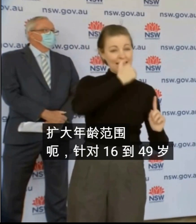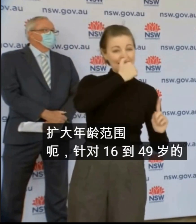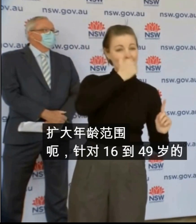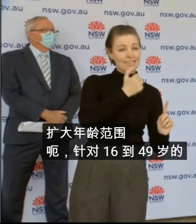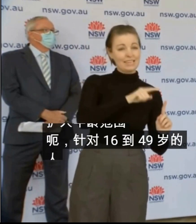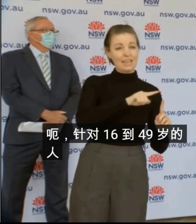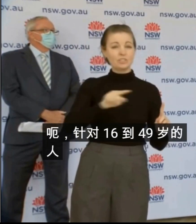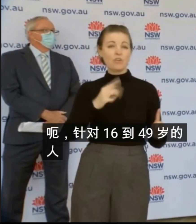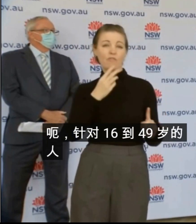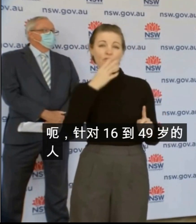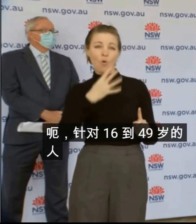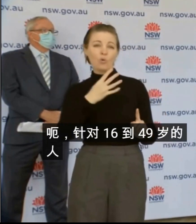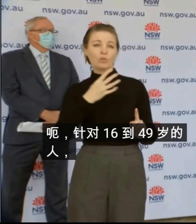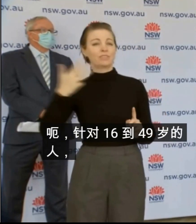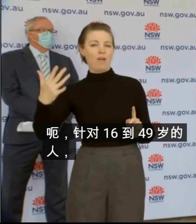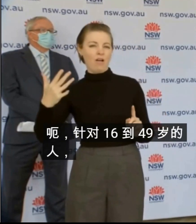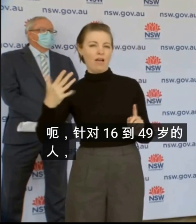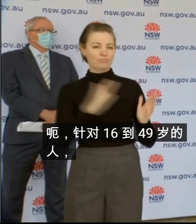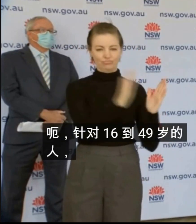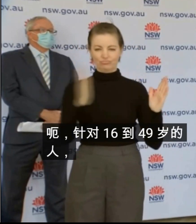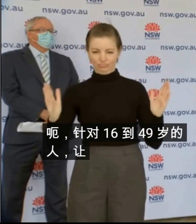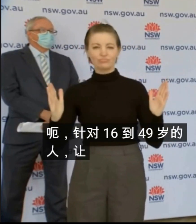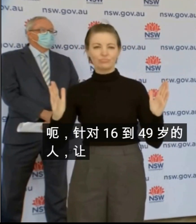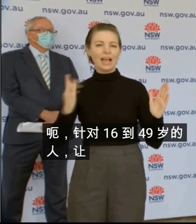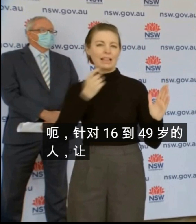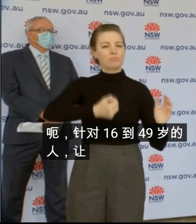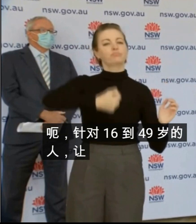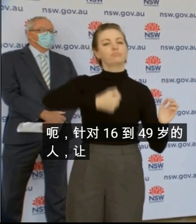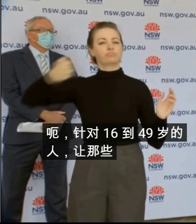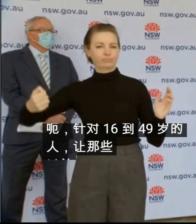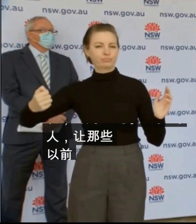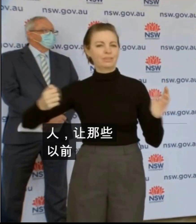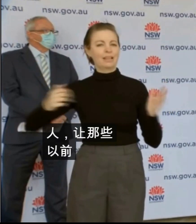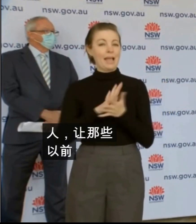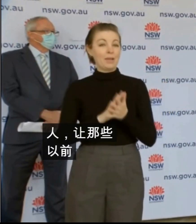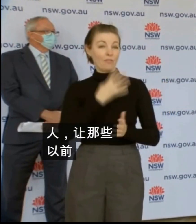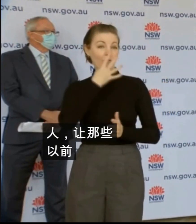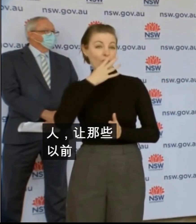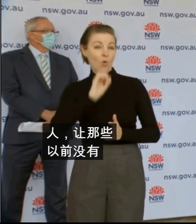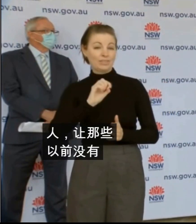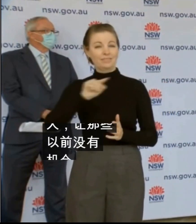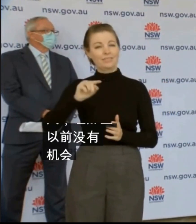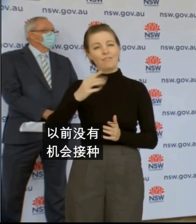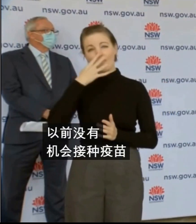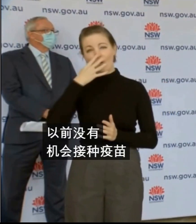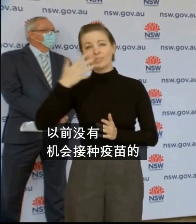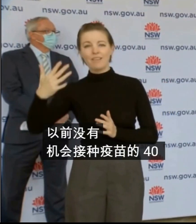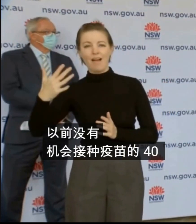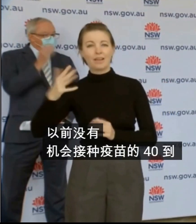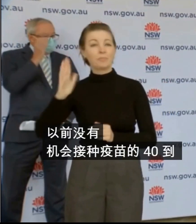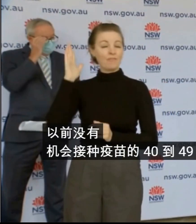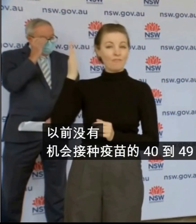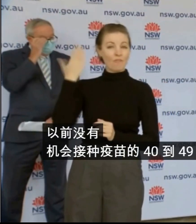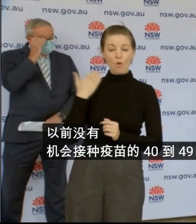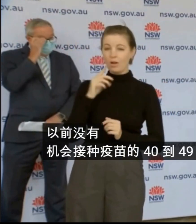49-year-old people across those LGAs to enable people 40 to 49 who have not previously had an opportunity to get a